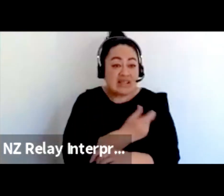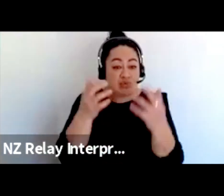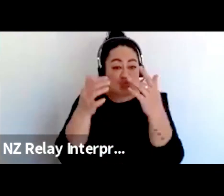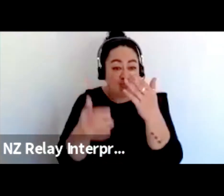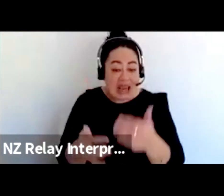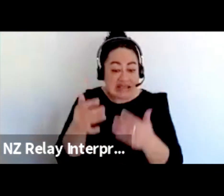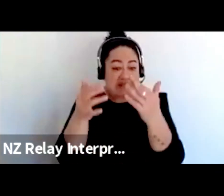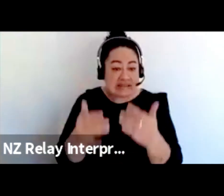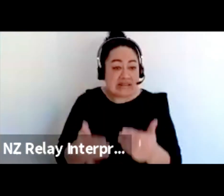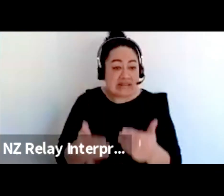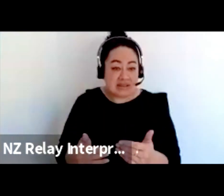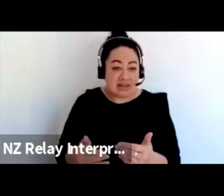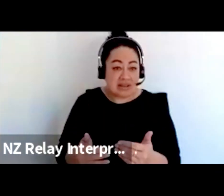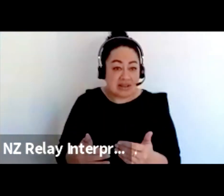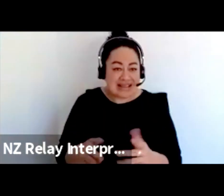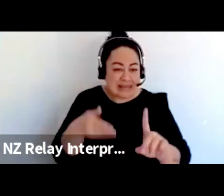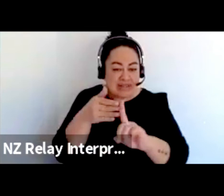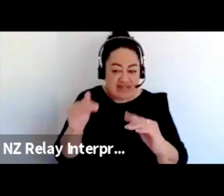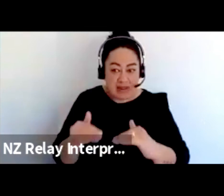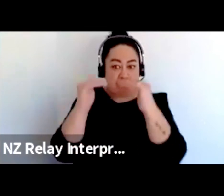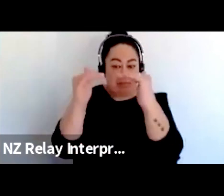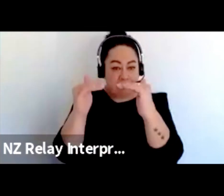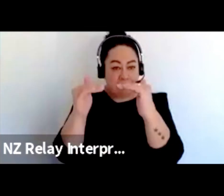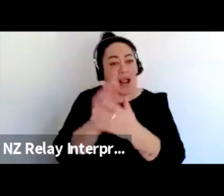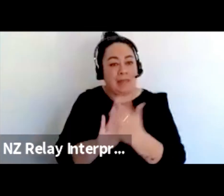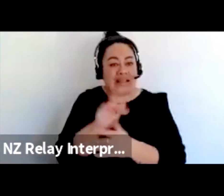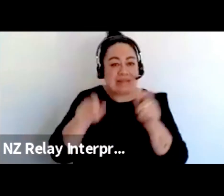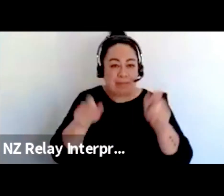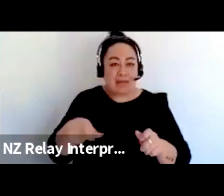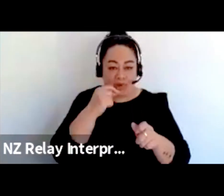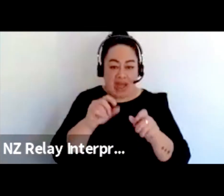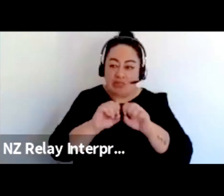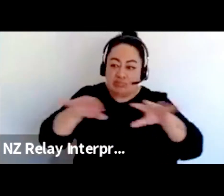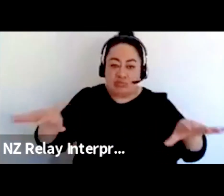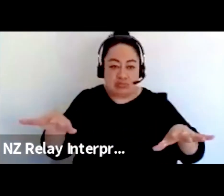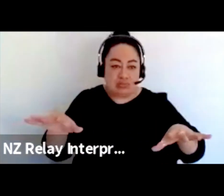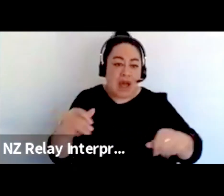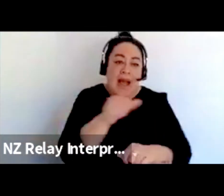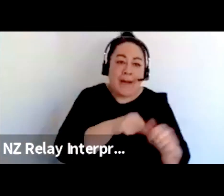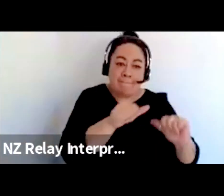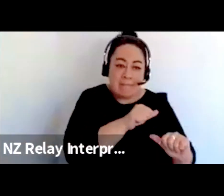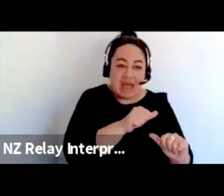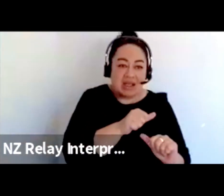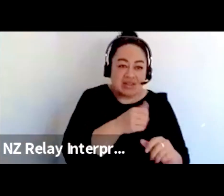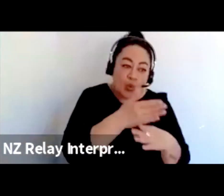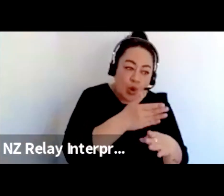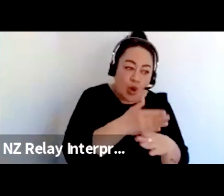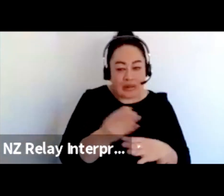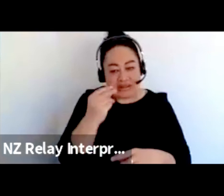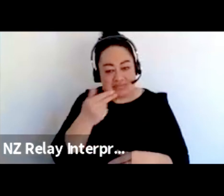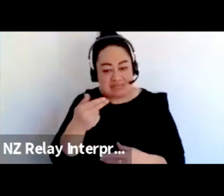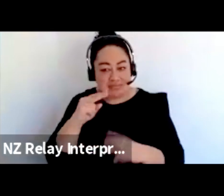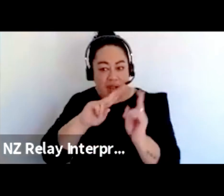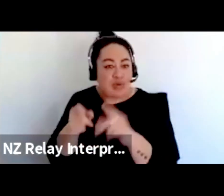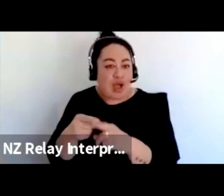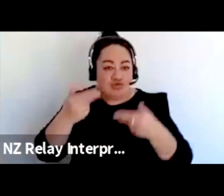things, move between different areas, return to school, return to work, eat in restaurants and all of those